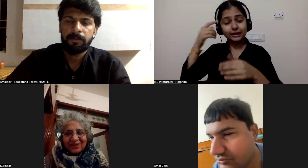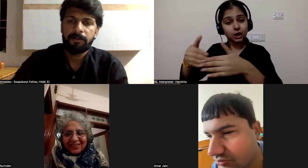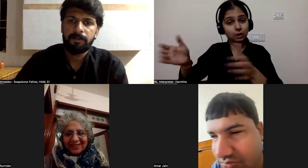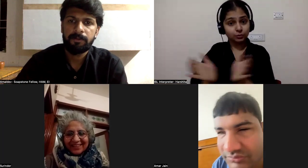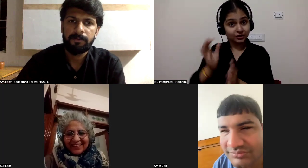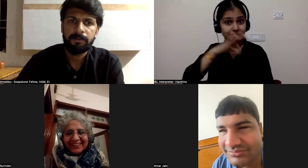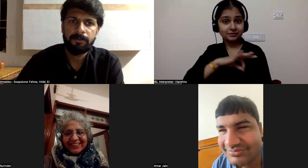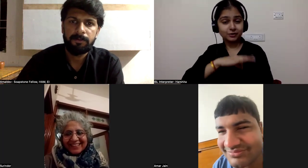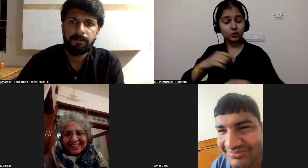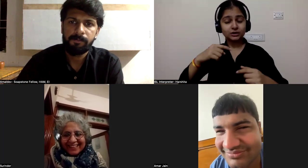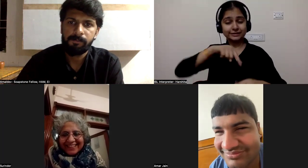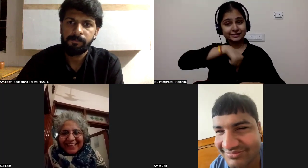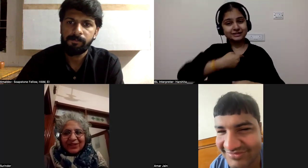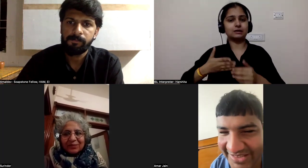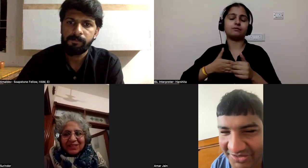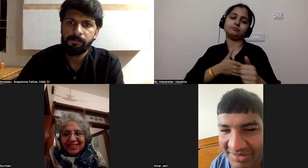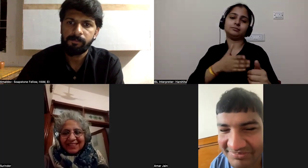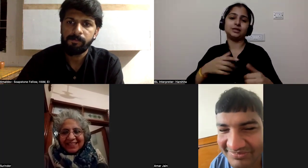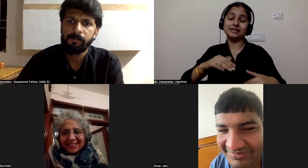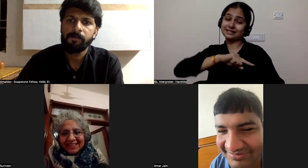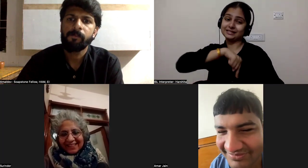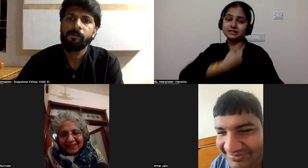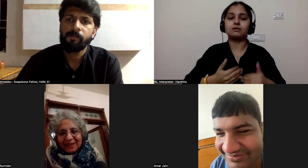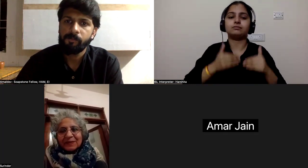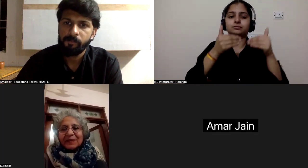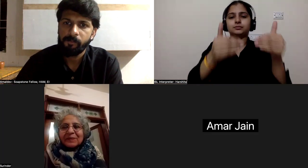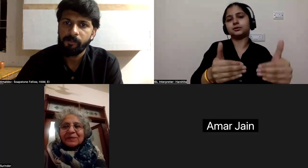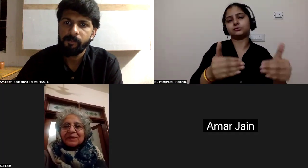Thank you for your very good answer. Thank you, Thank you, Amarji. ma'am.